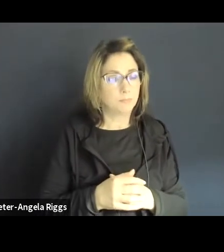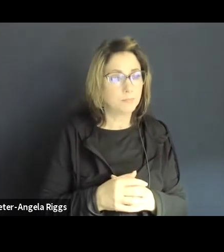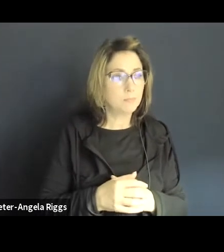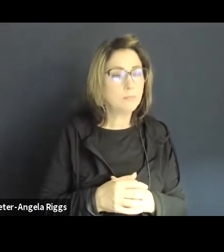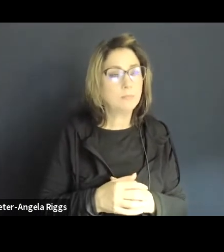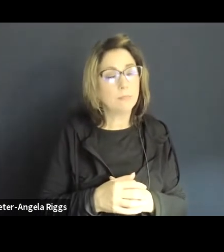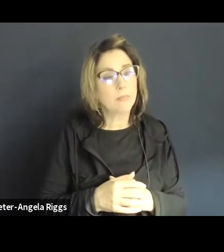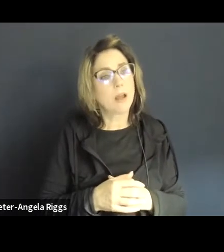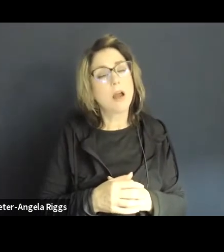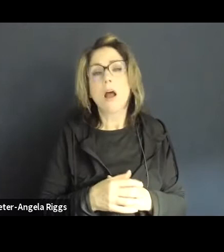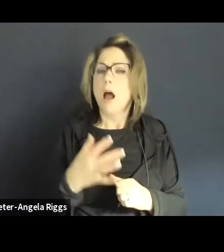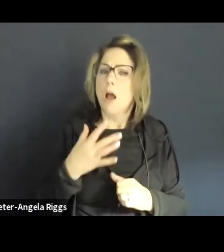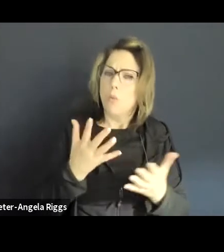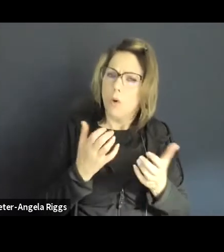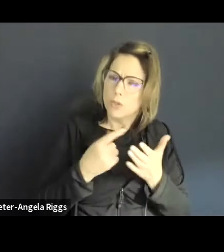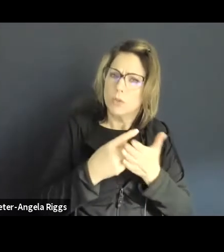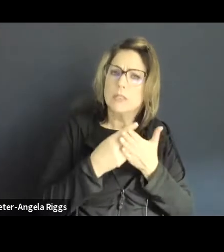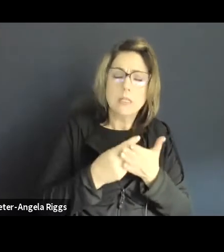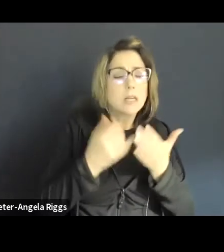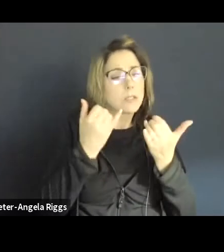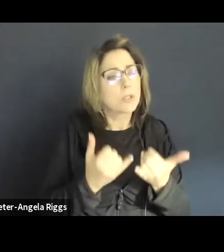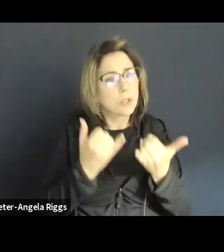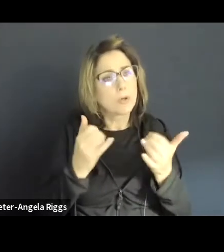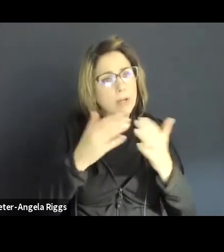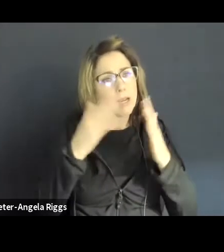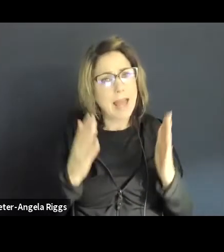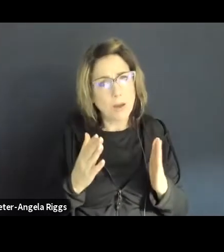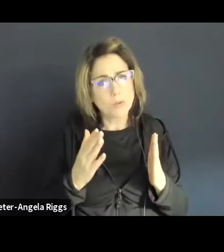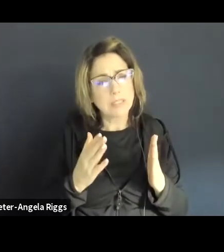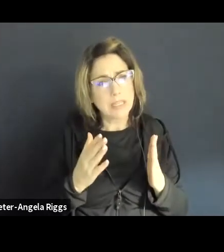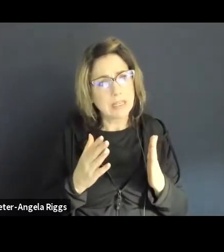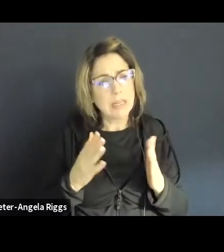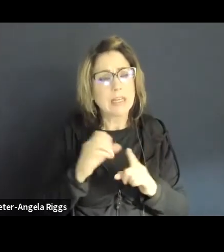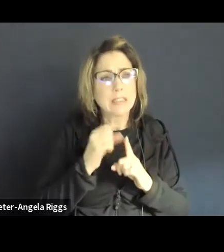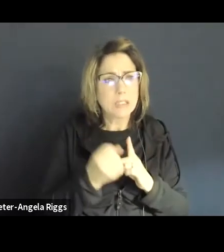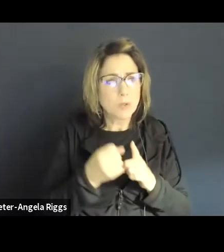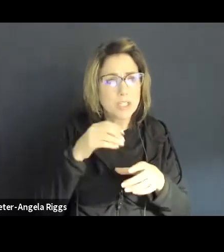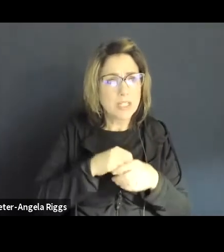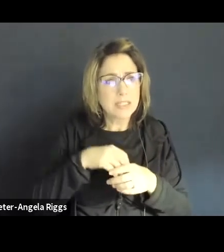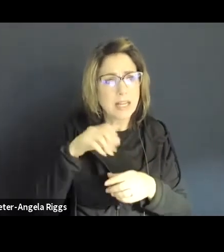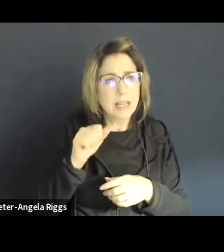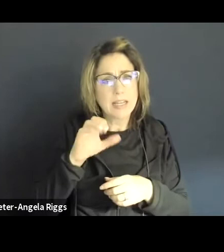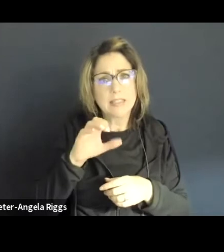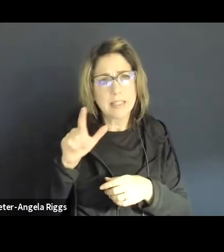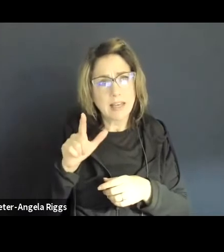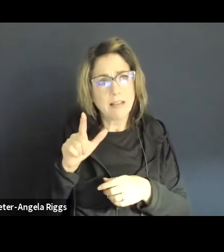Moving forward, I'd like to talk about the current housing landscape inside of ACL and